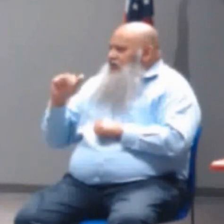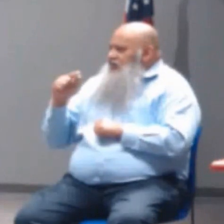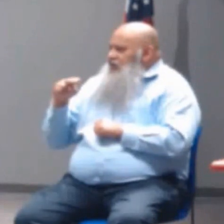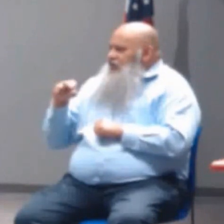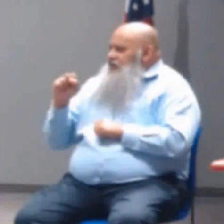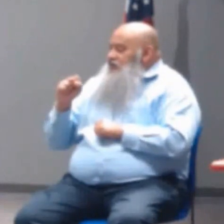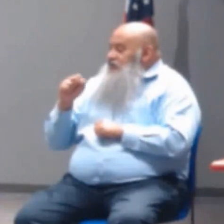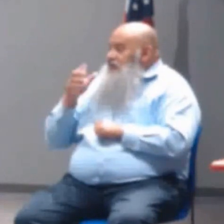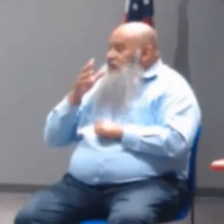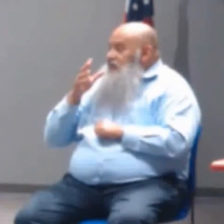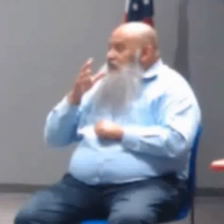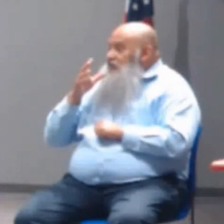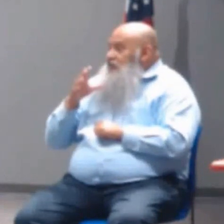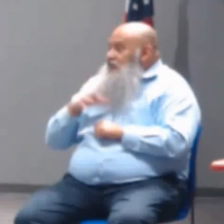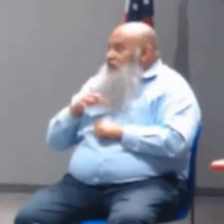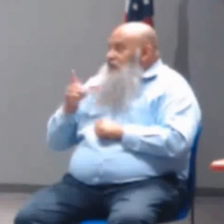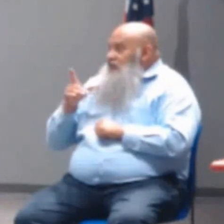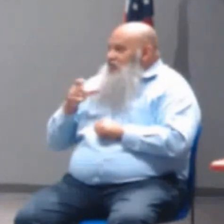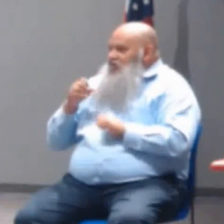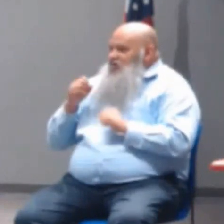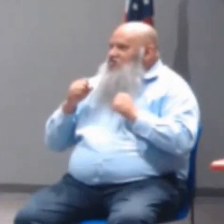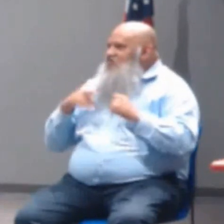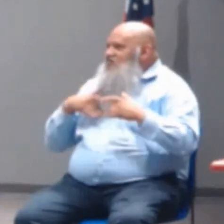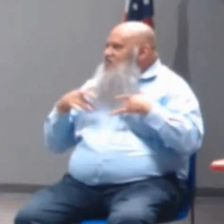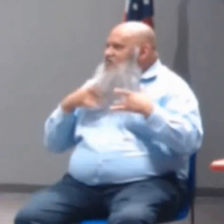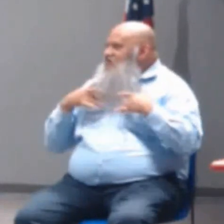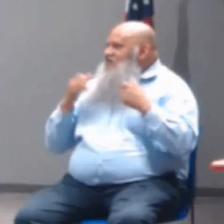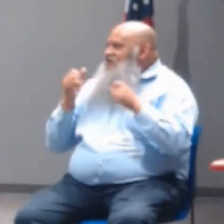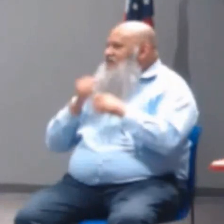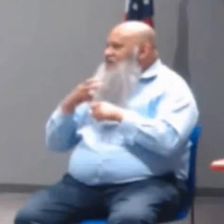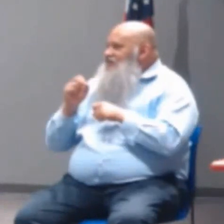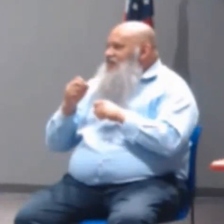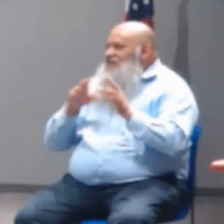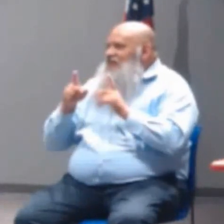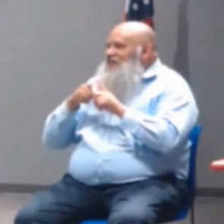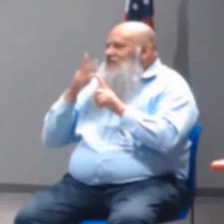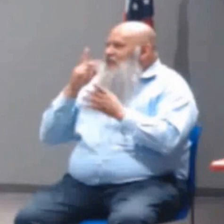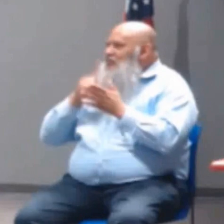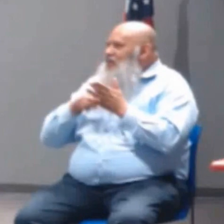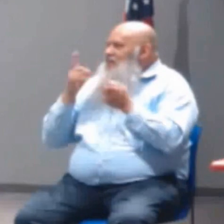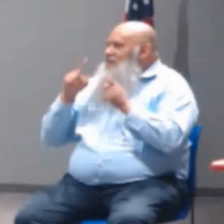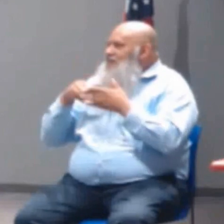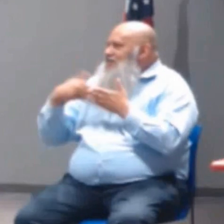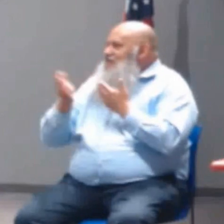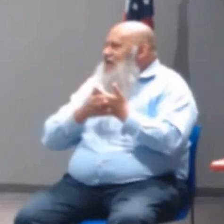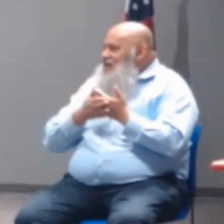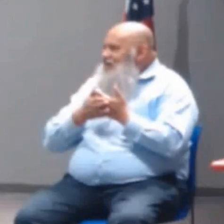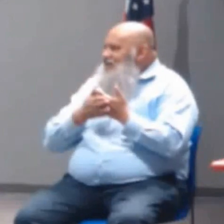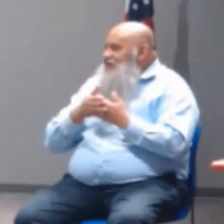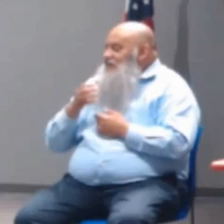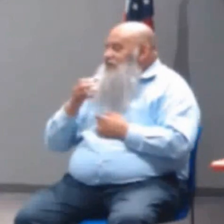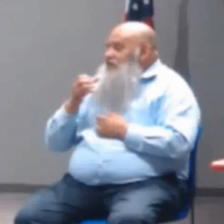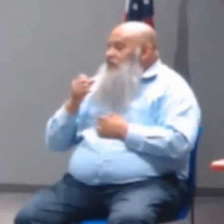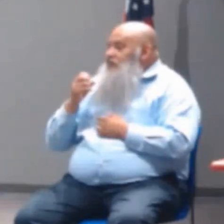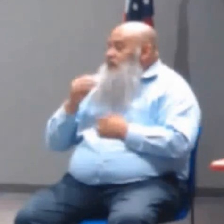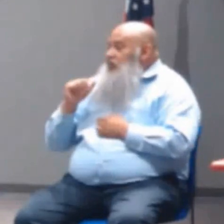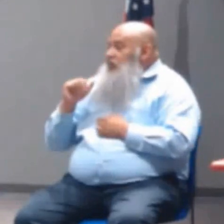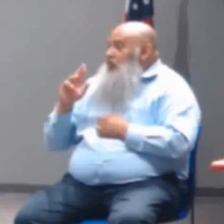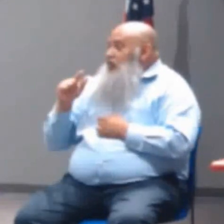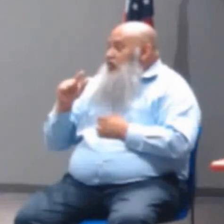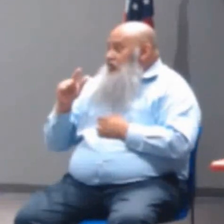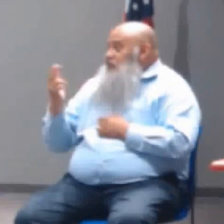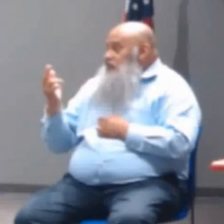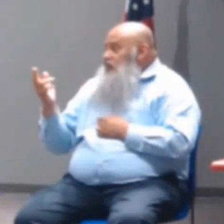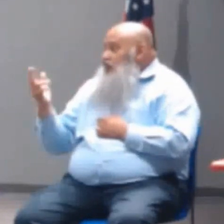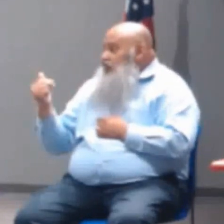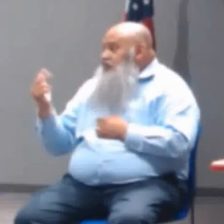The princess was stoked from fighting dragons. She was raring to go and see what came next. And so, on August